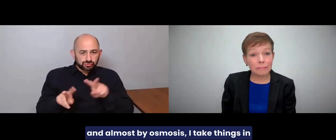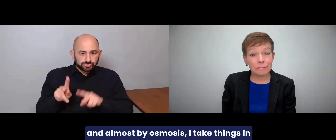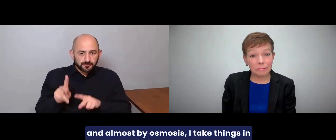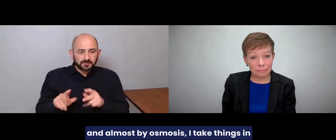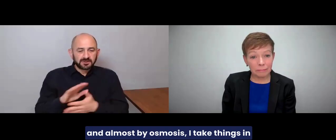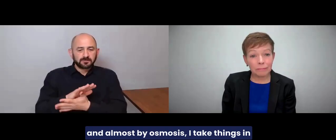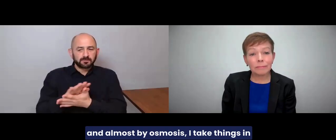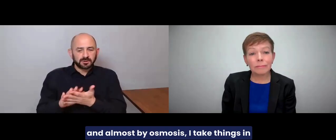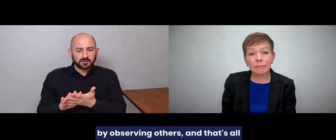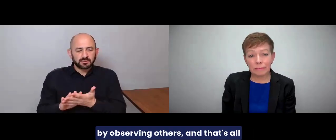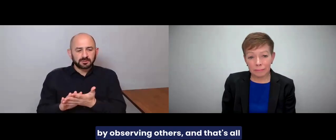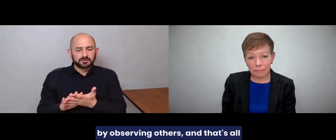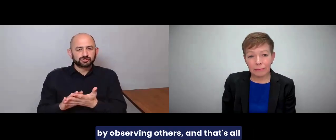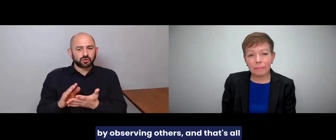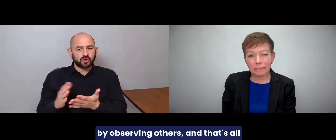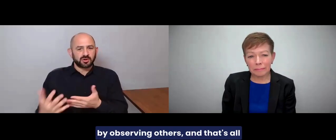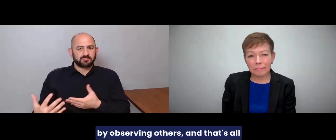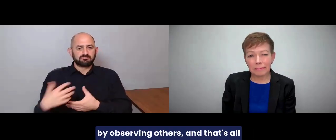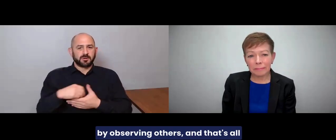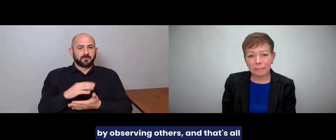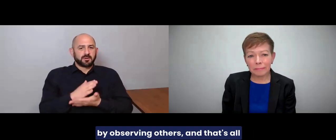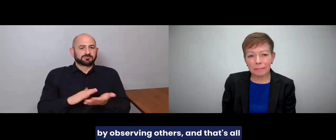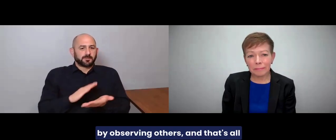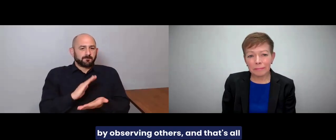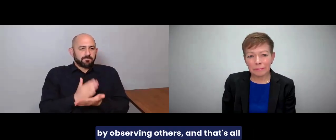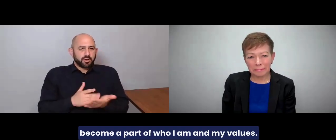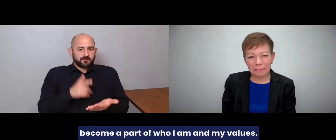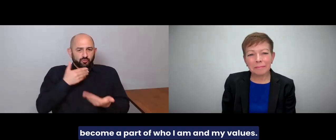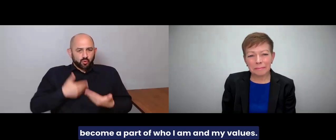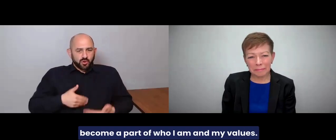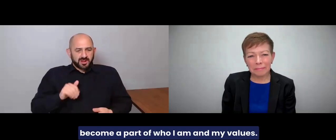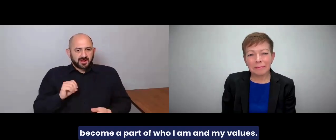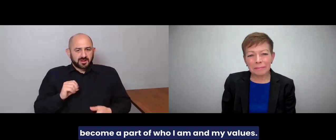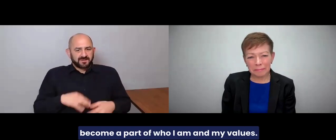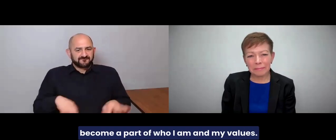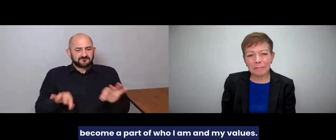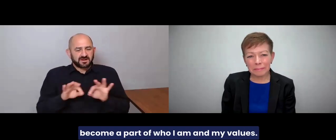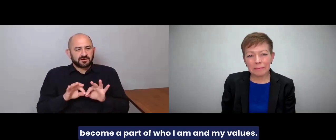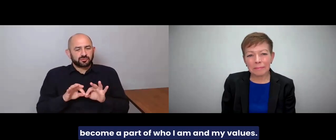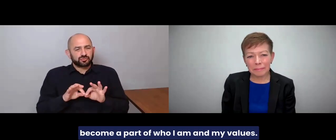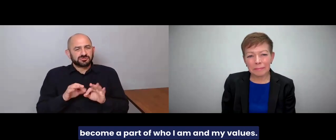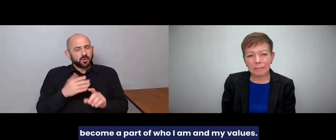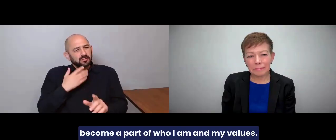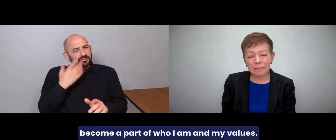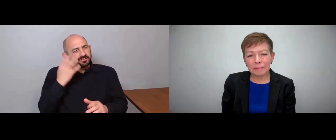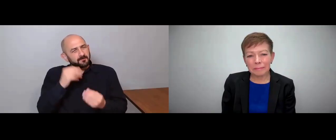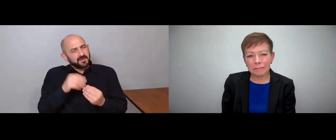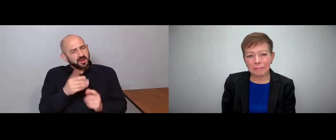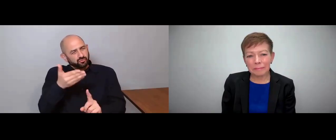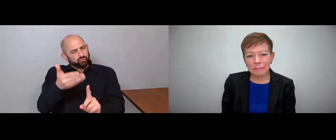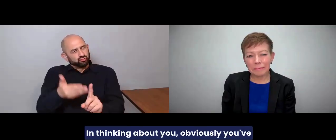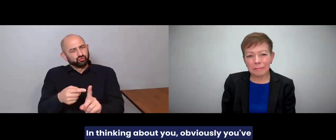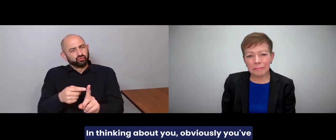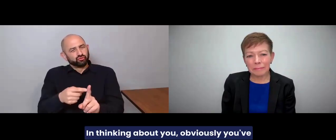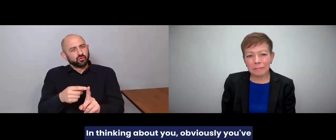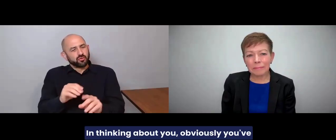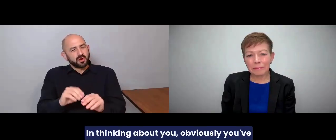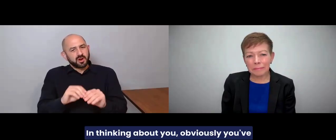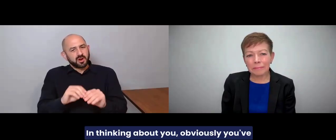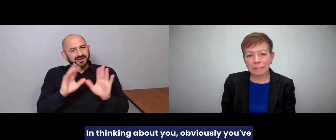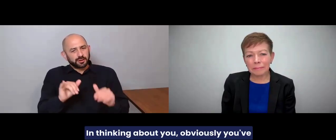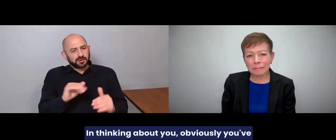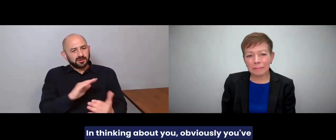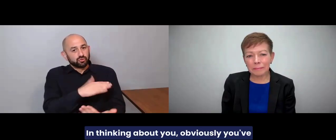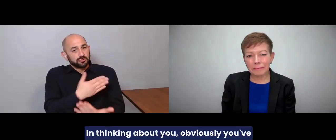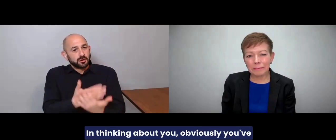osmosis, I take things in by observing others. And that's all become a part of who I am and my values. In thinking